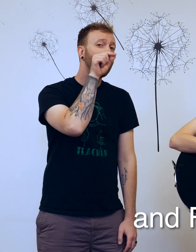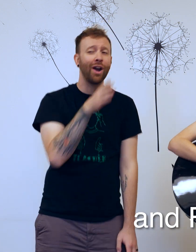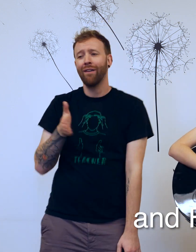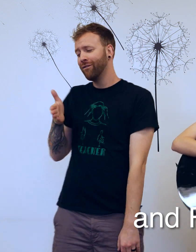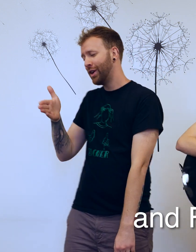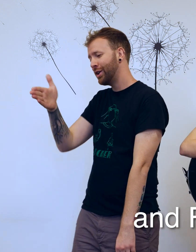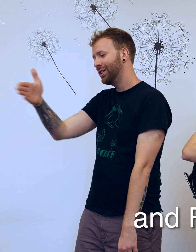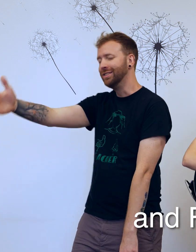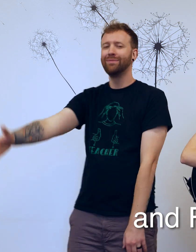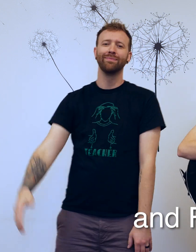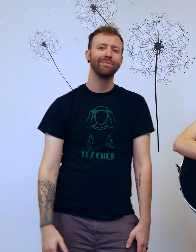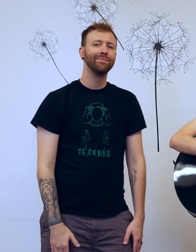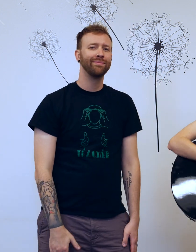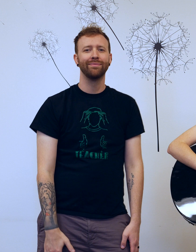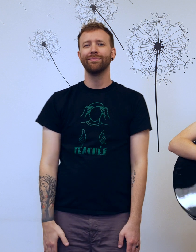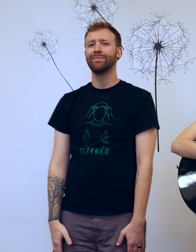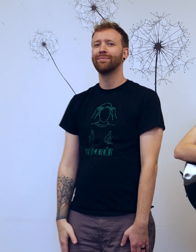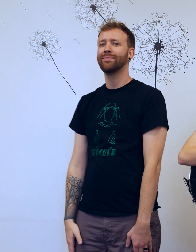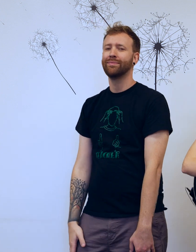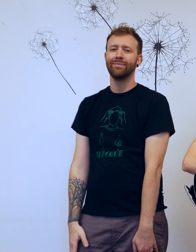birds and fish.